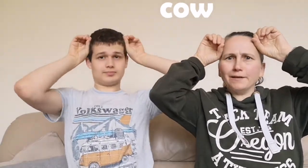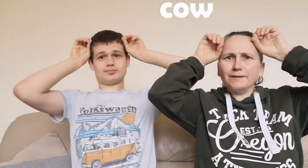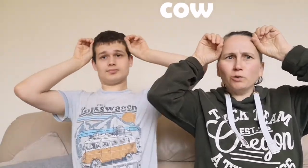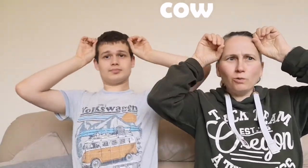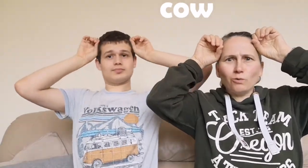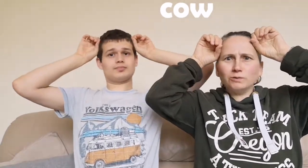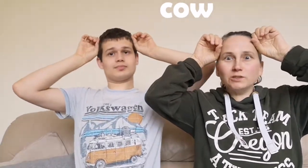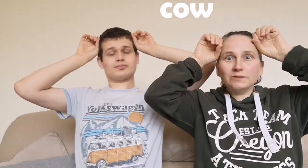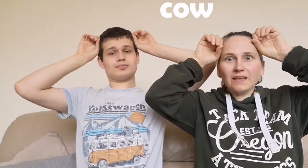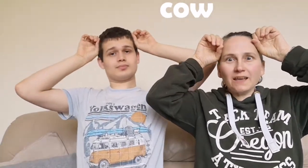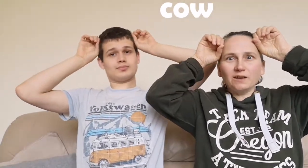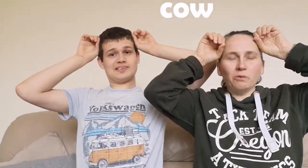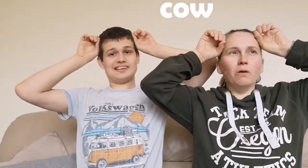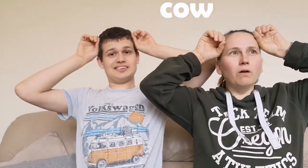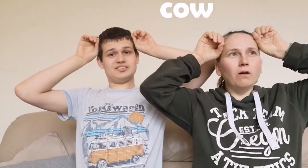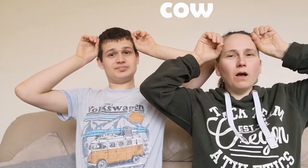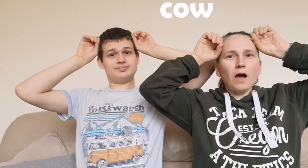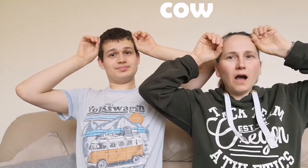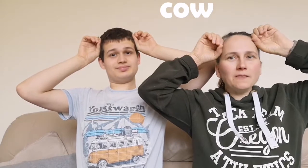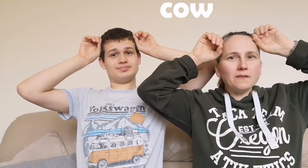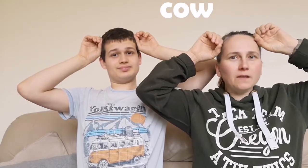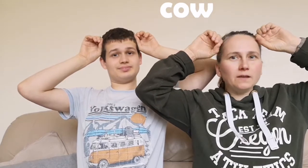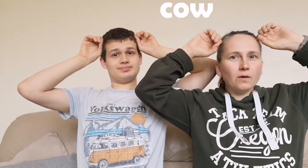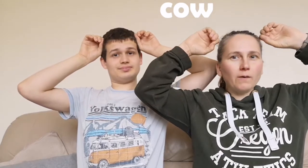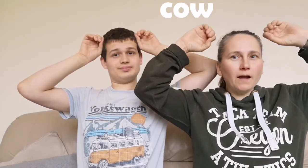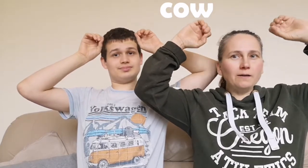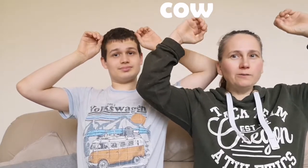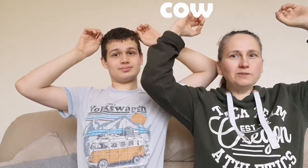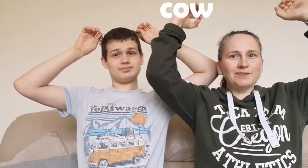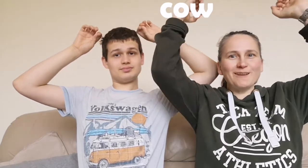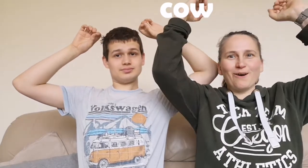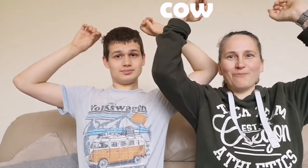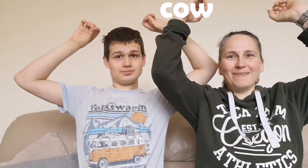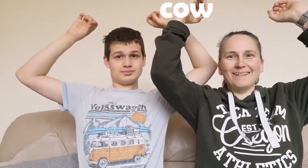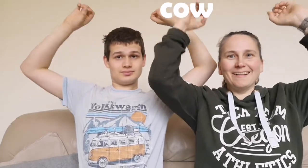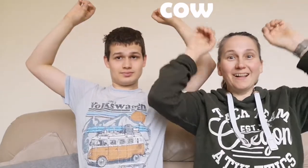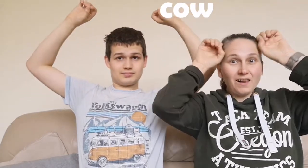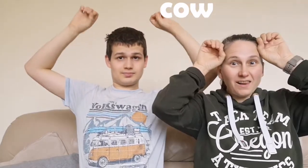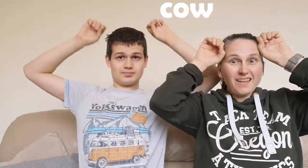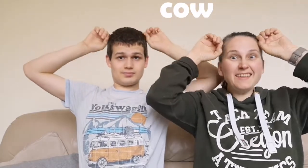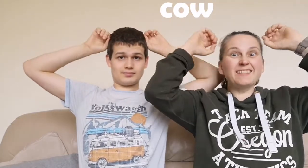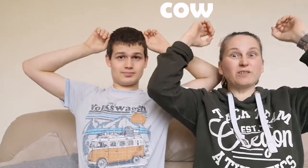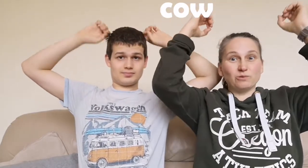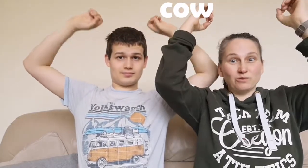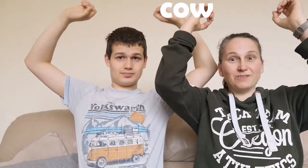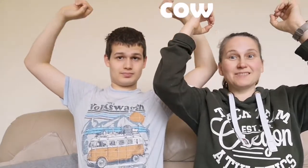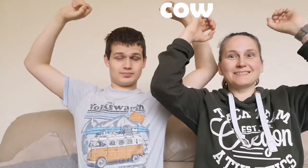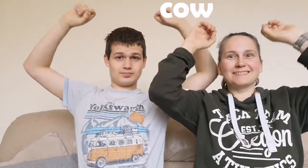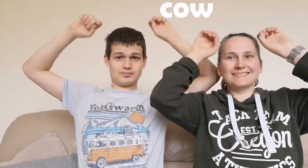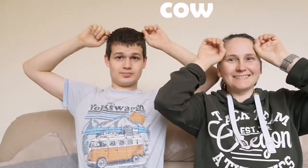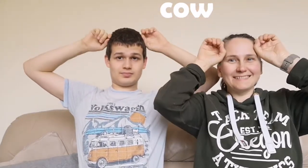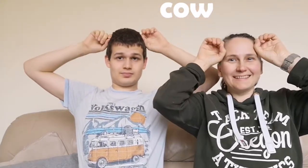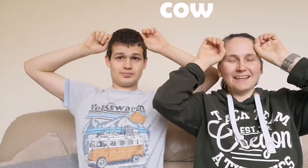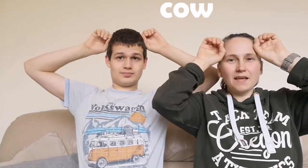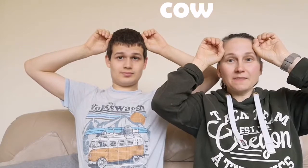like horns of a cow. Yeah. And then they go out and up like the horns.